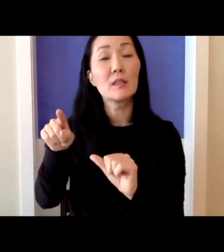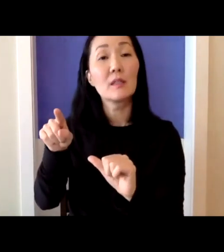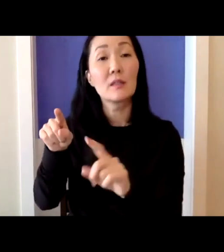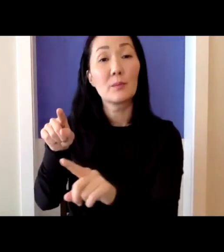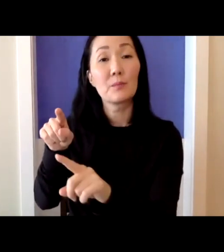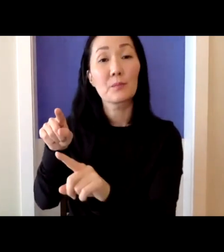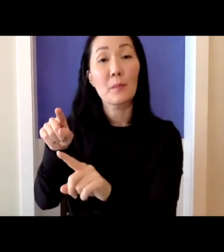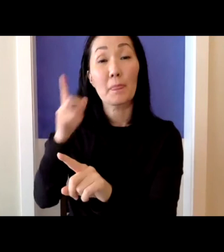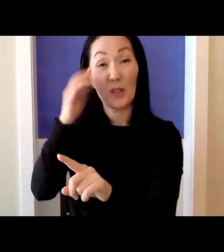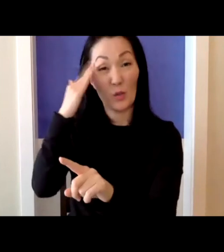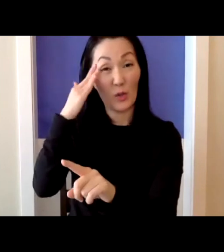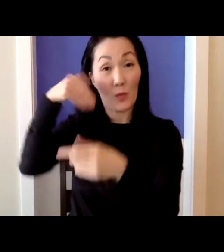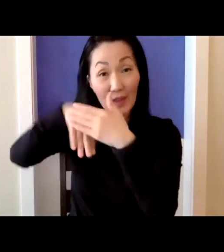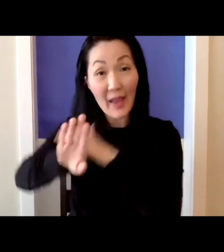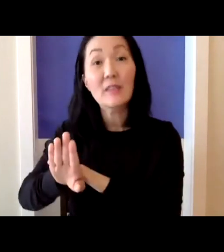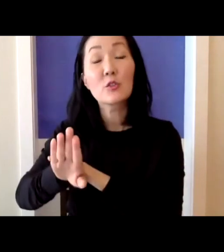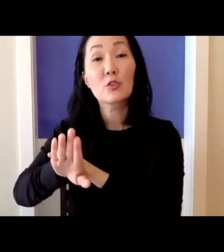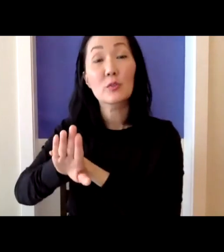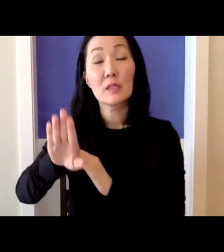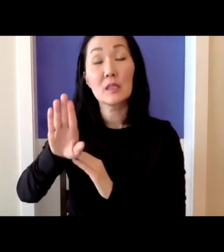the Orpheum Theater, most use Smite Street.